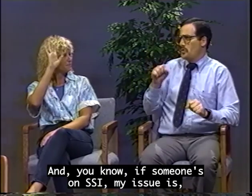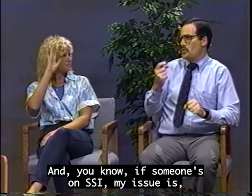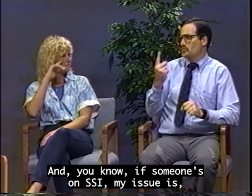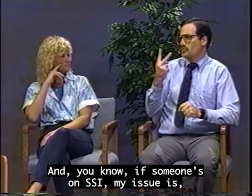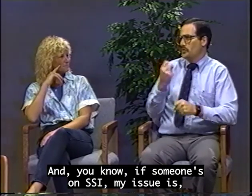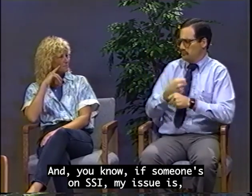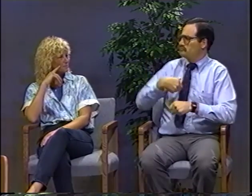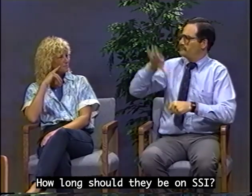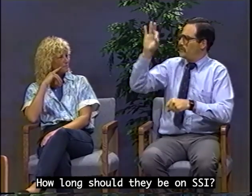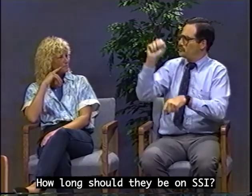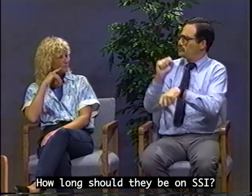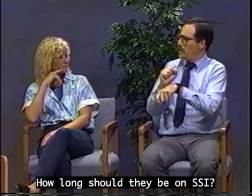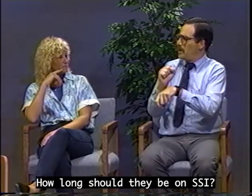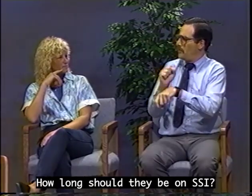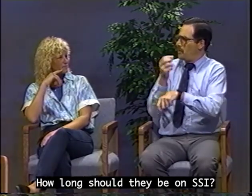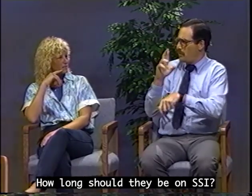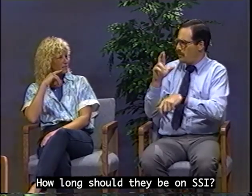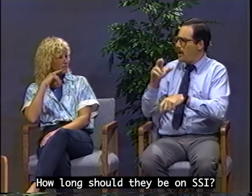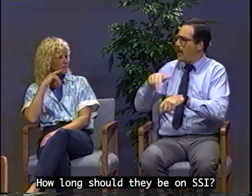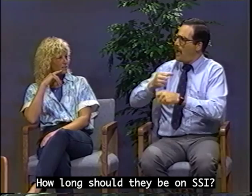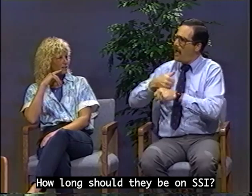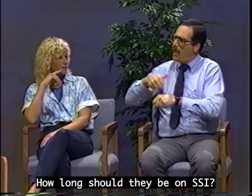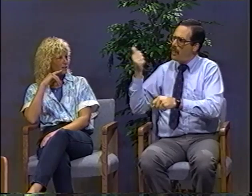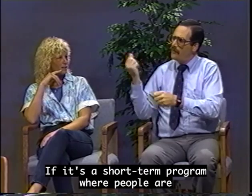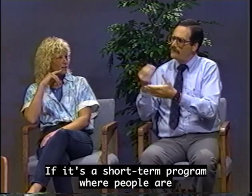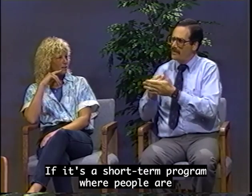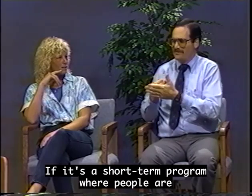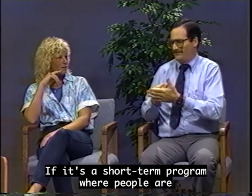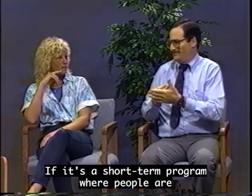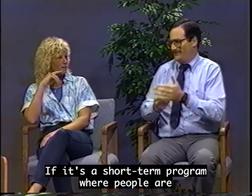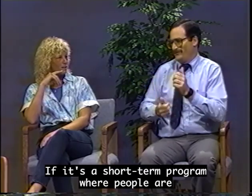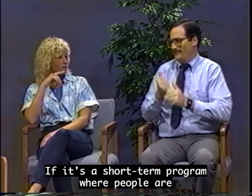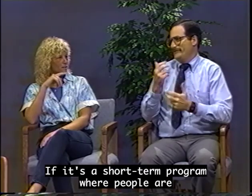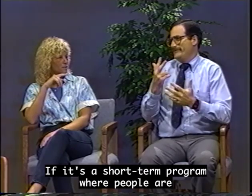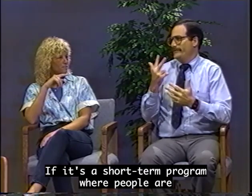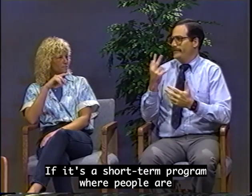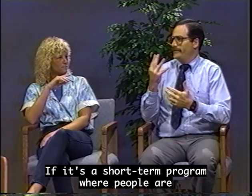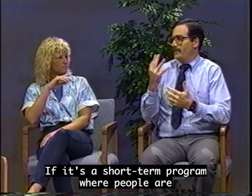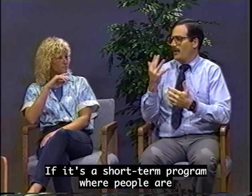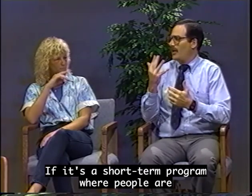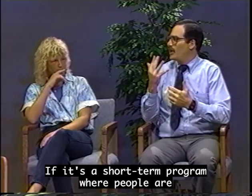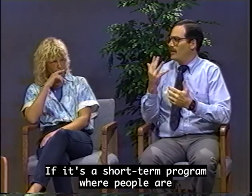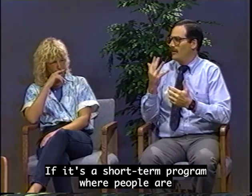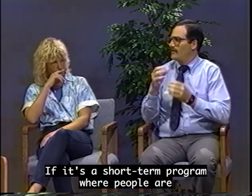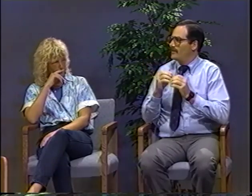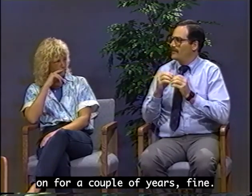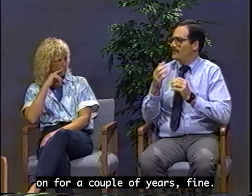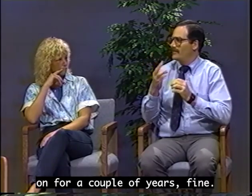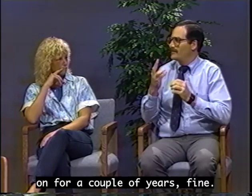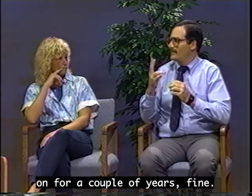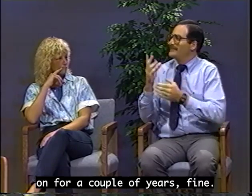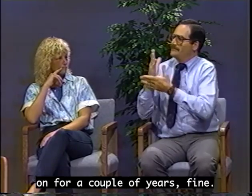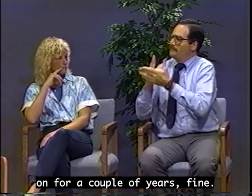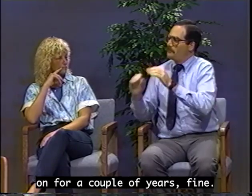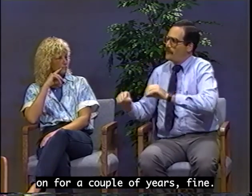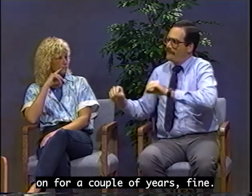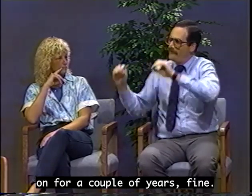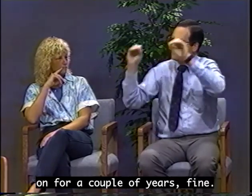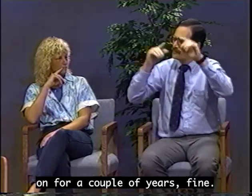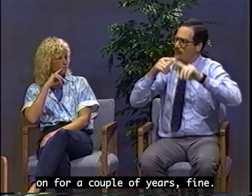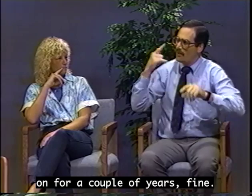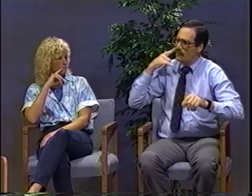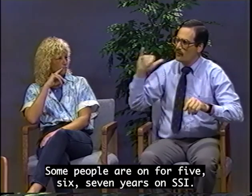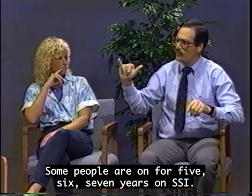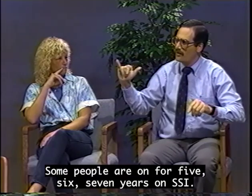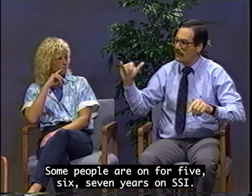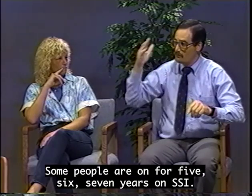someone's on SSI, my issue is how long should they be on SSI? If it's a short-term program where people are on for a couple of years,